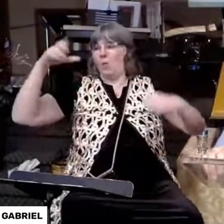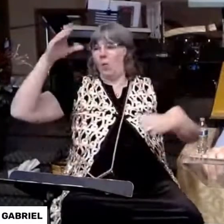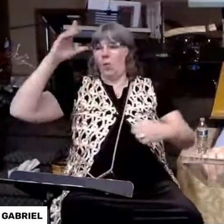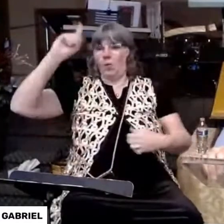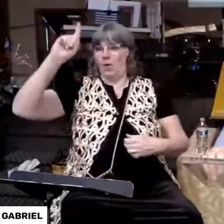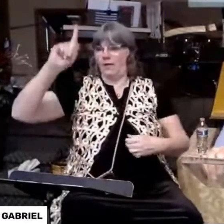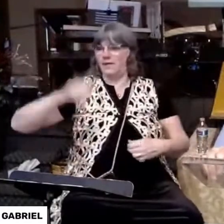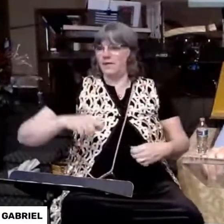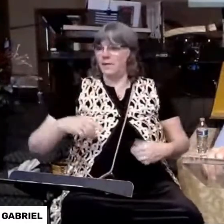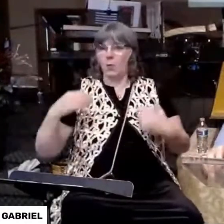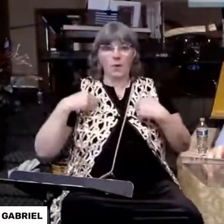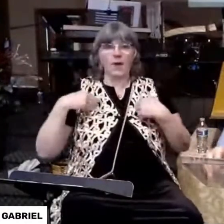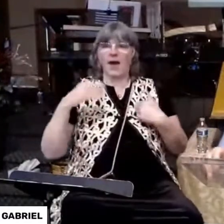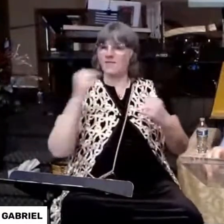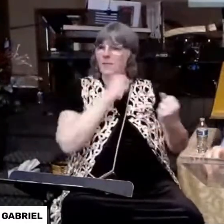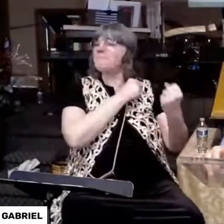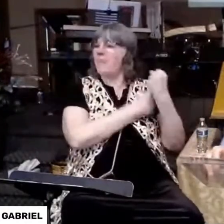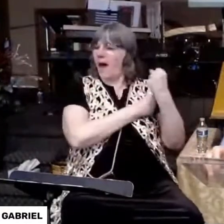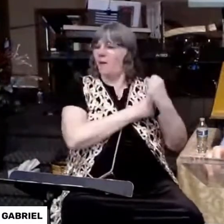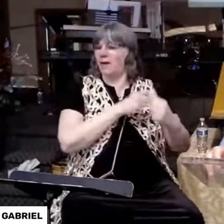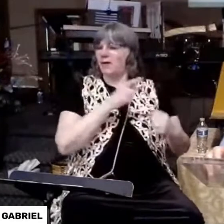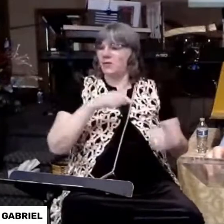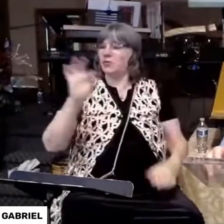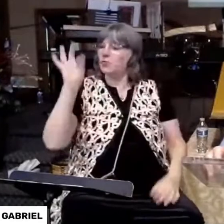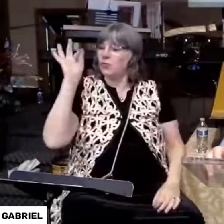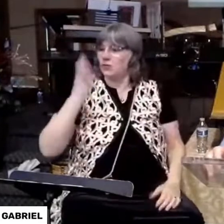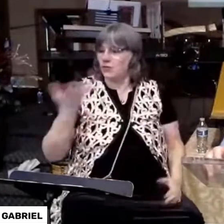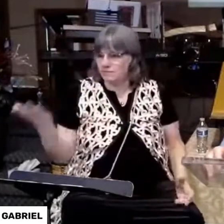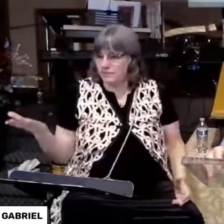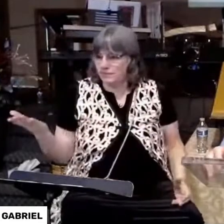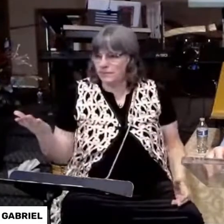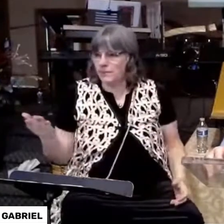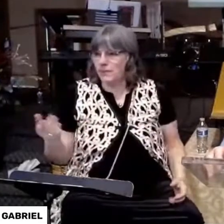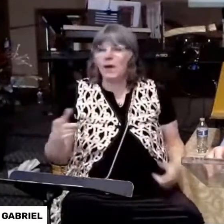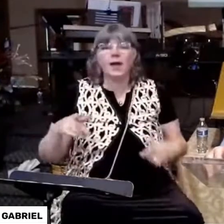choice that God gave us. So let's talk about freedom.